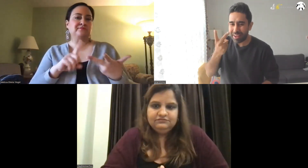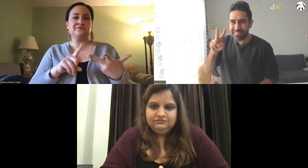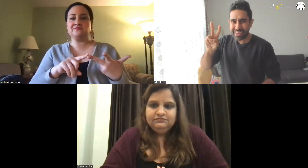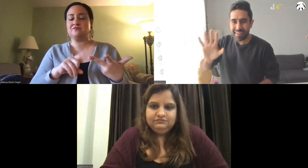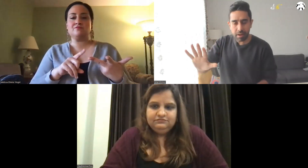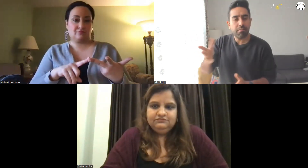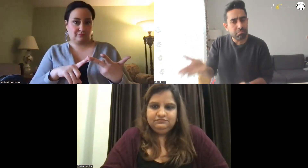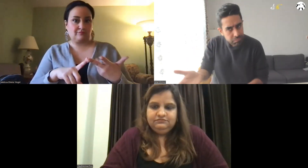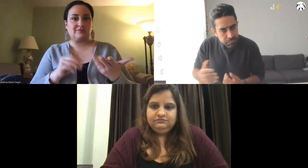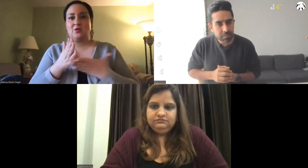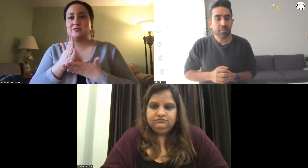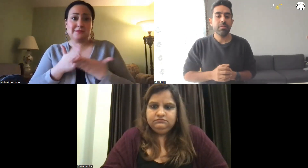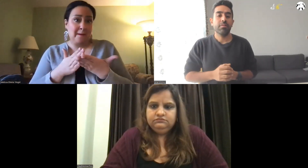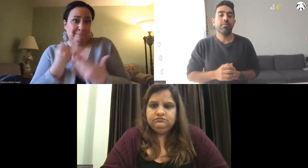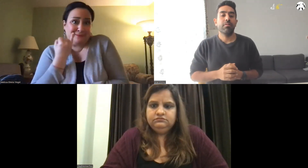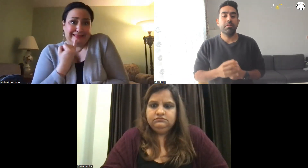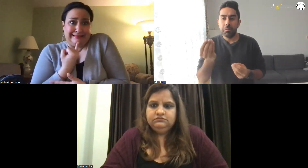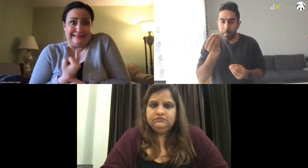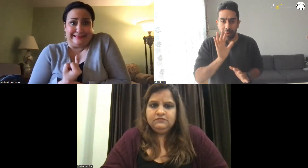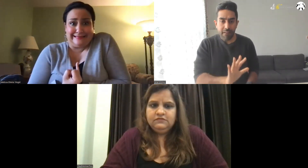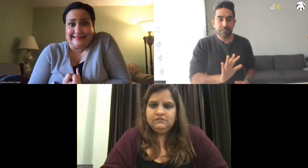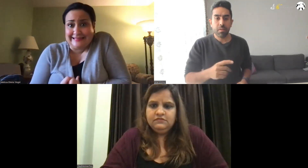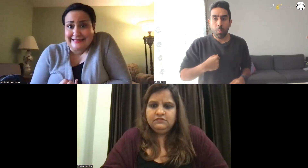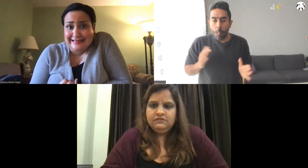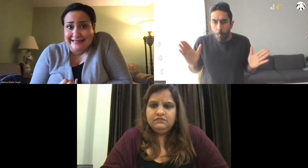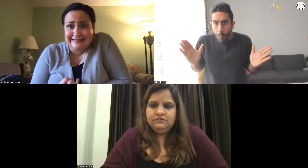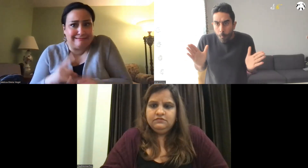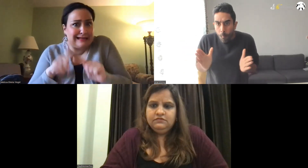and there are different kind of